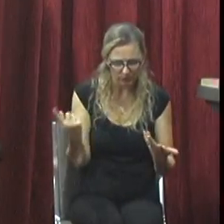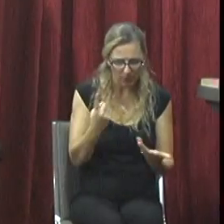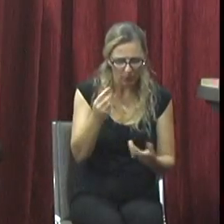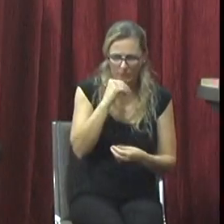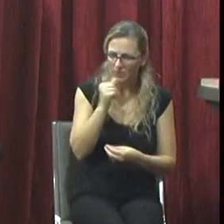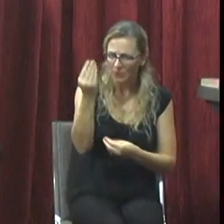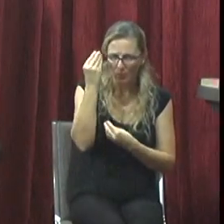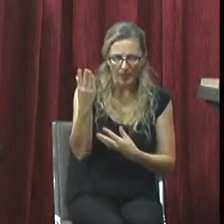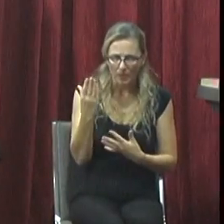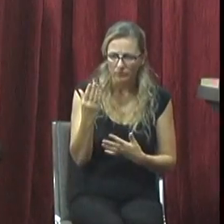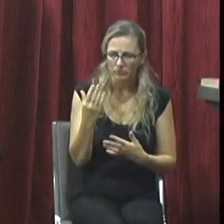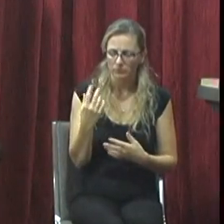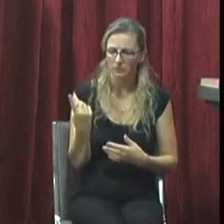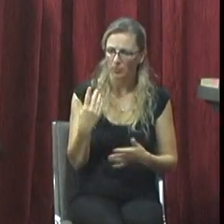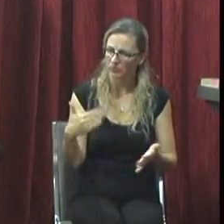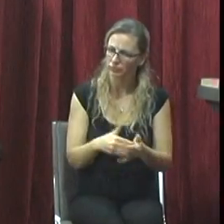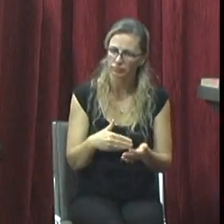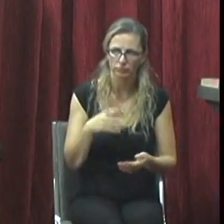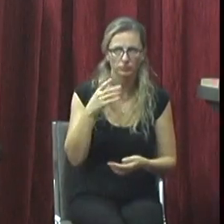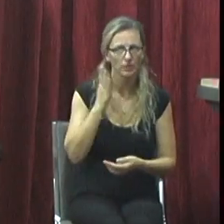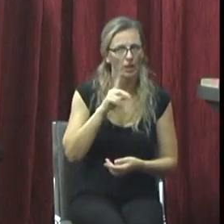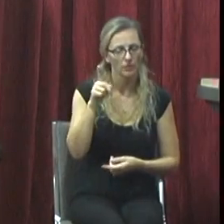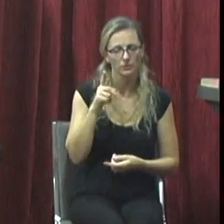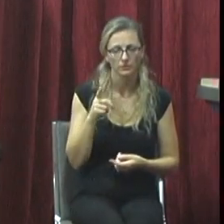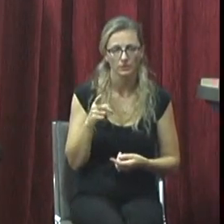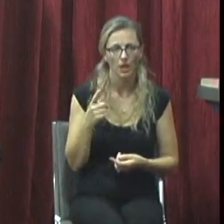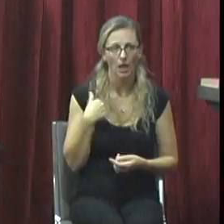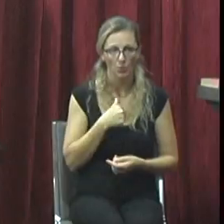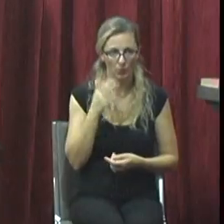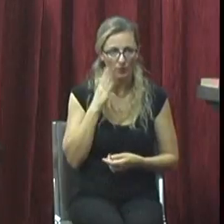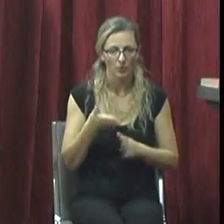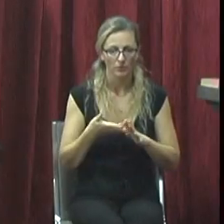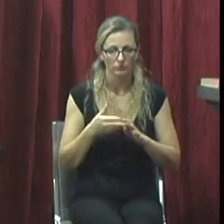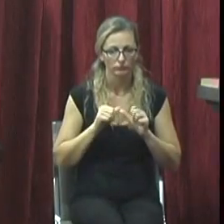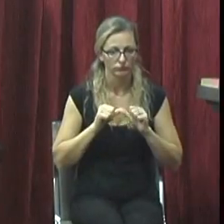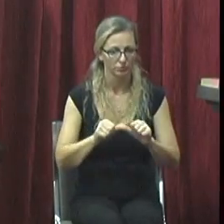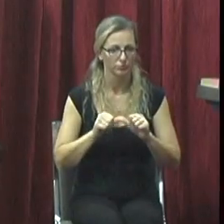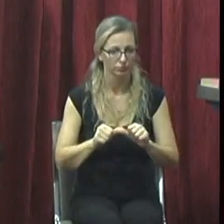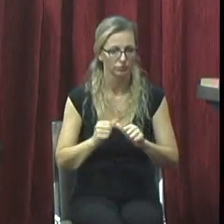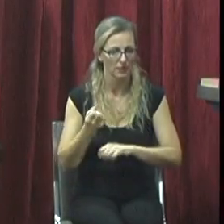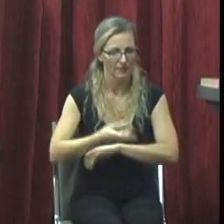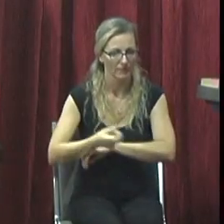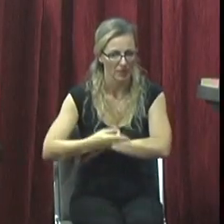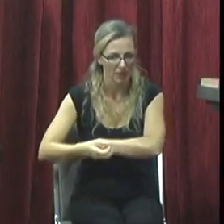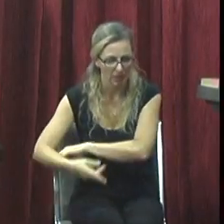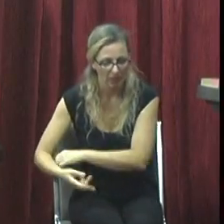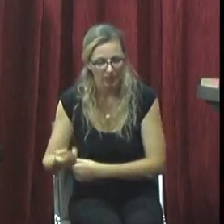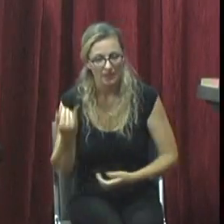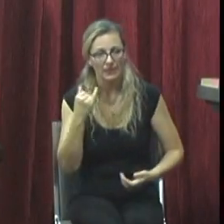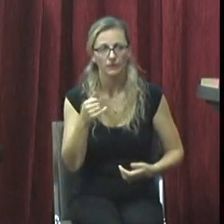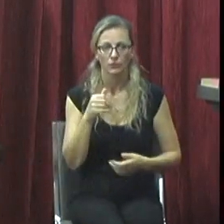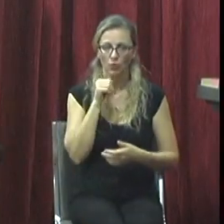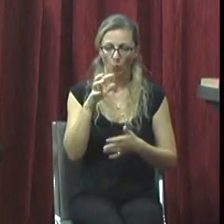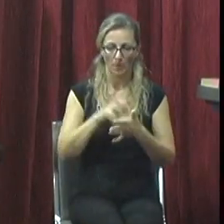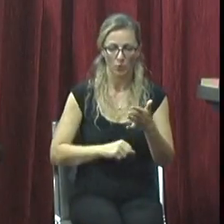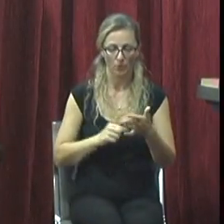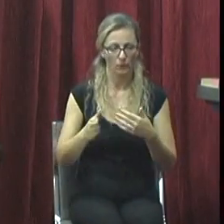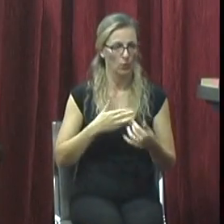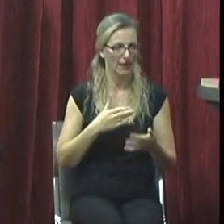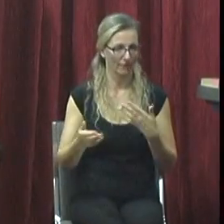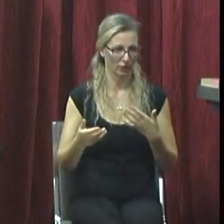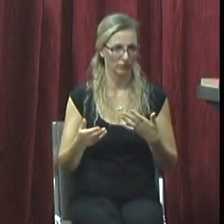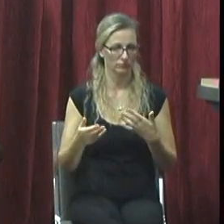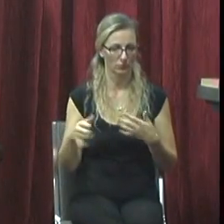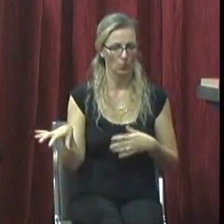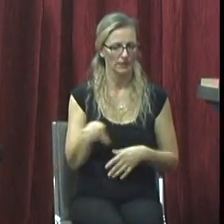Someone has taken things under the ban. And we're going to be defeated until we remove whatever it is that was taken. And that would have